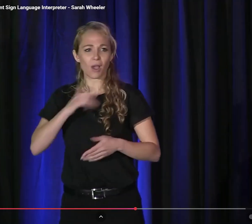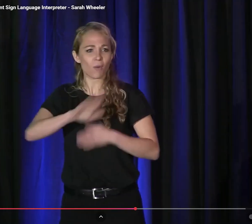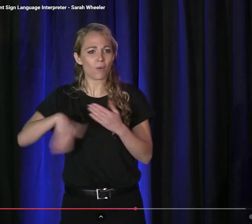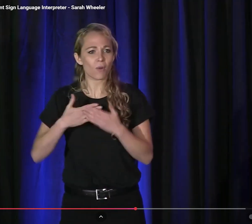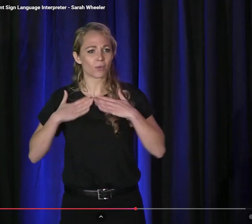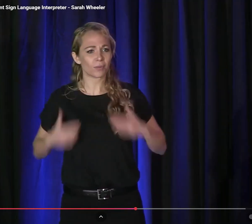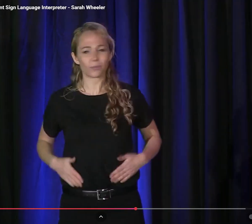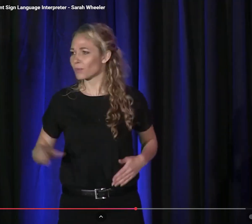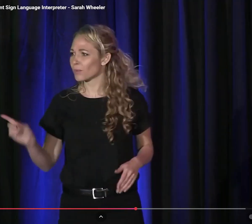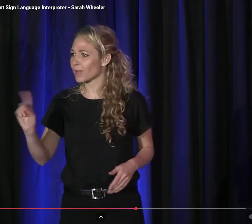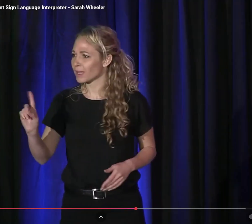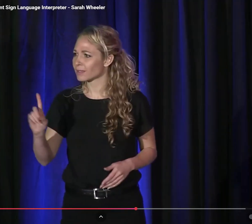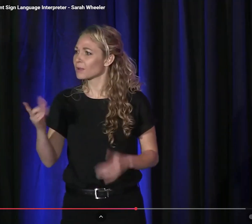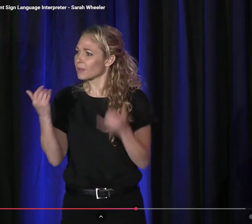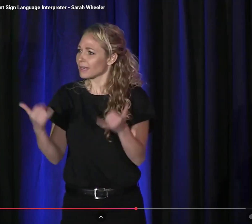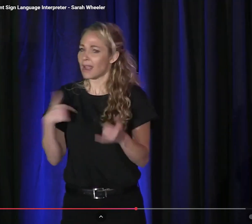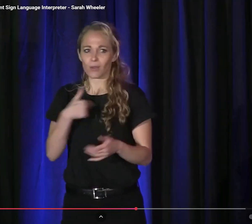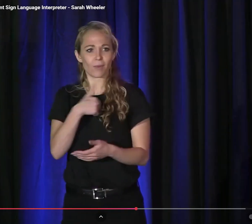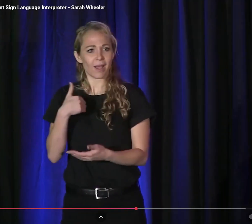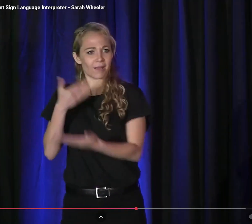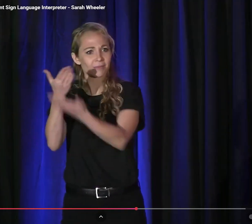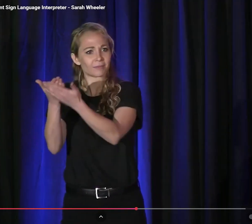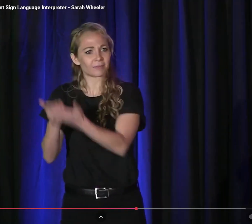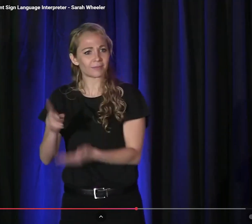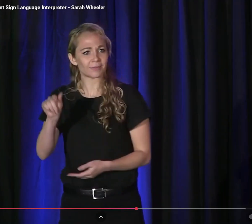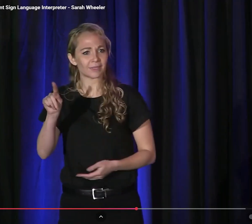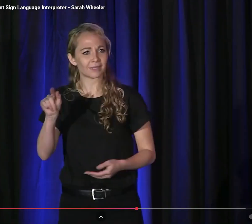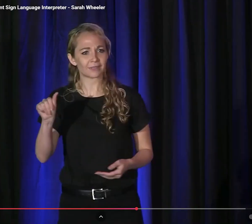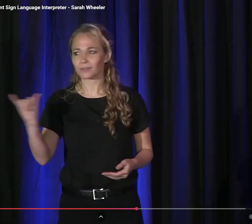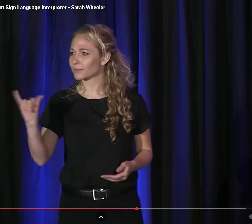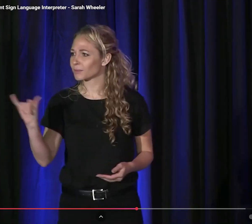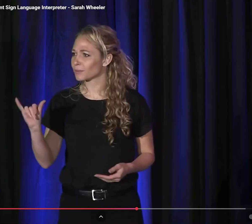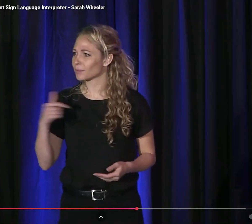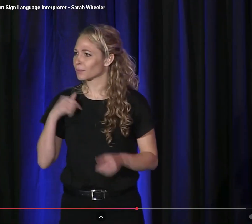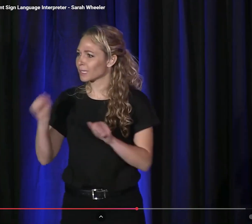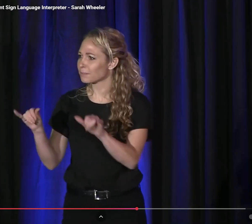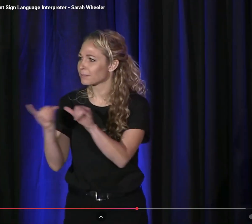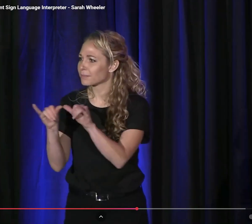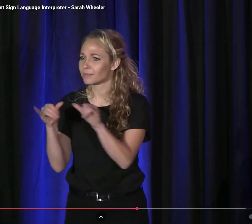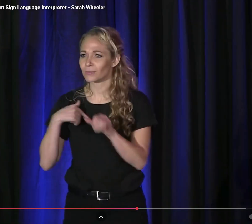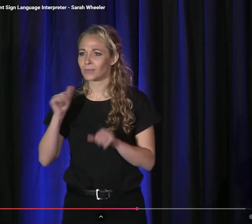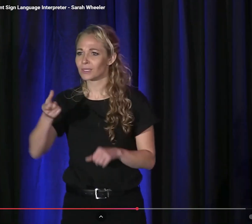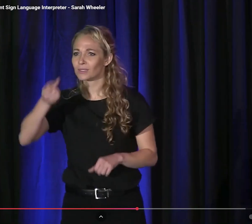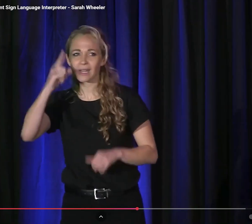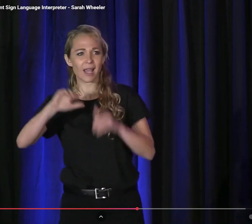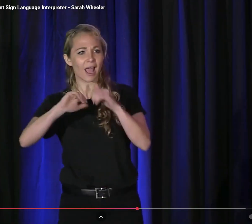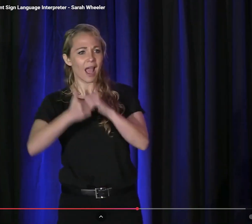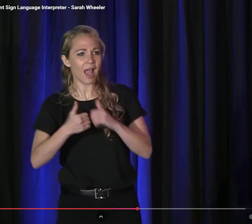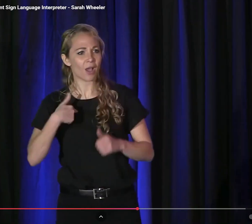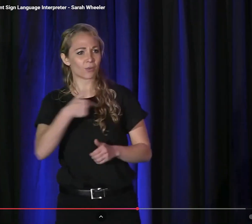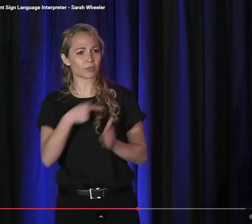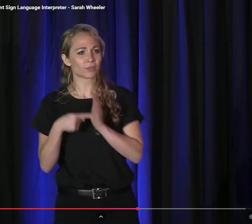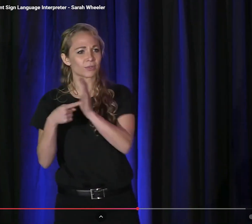What about feelings and the human element? Now we have data that we can measure those types of